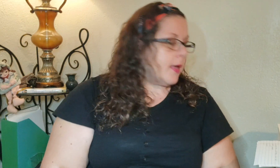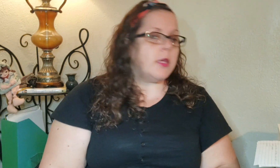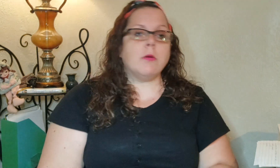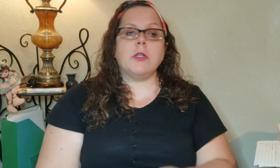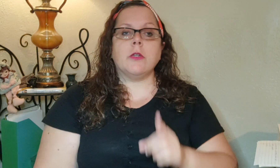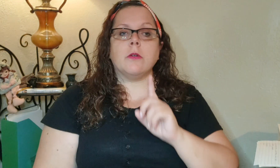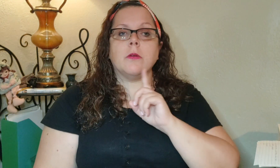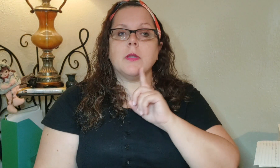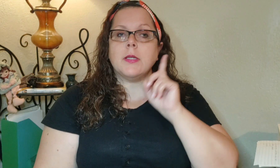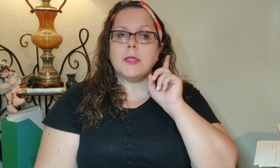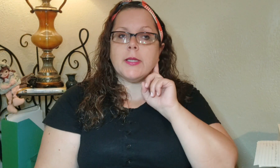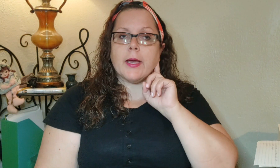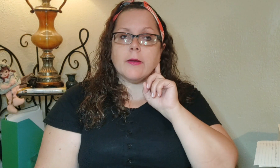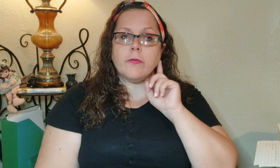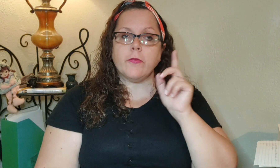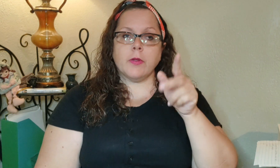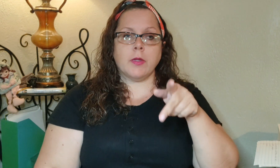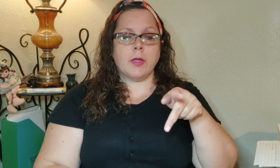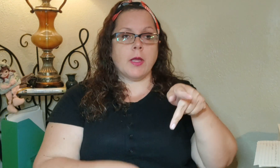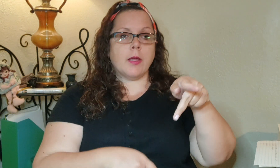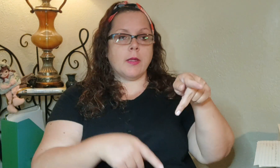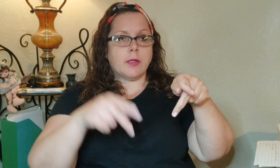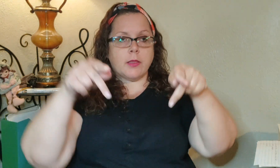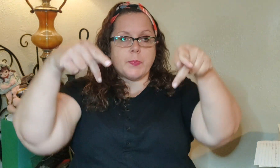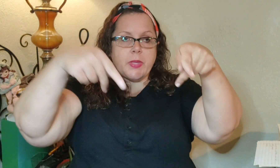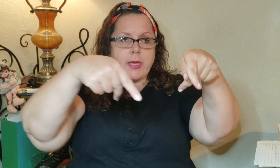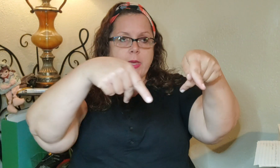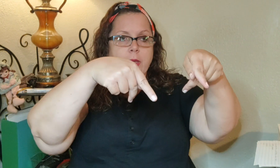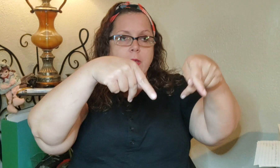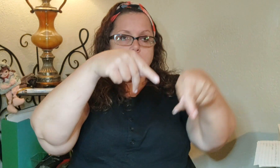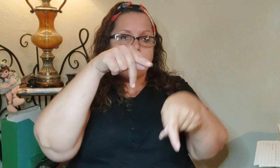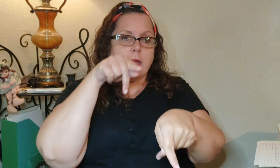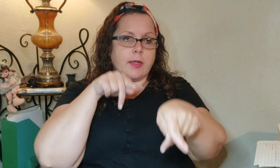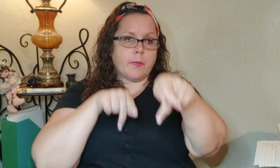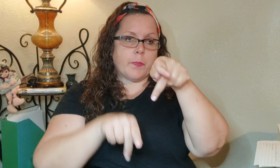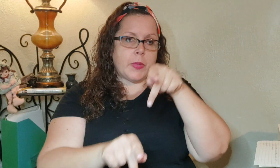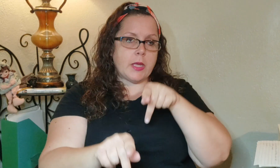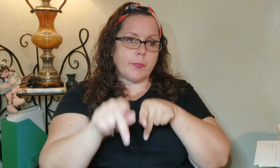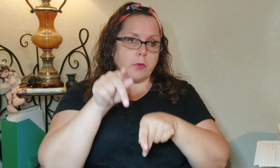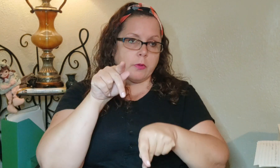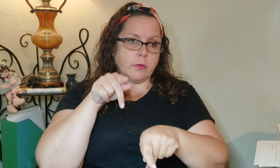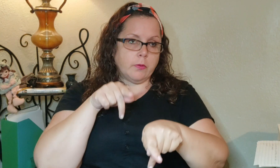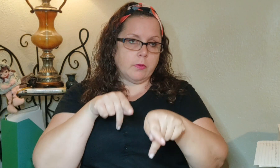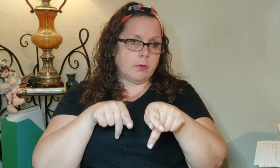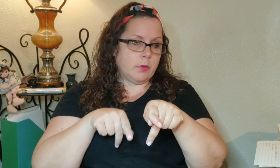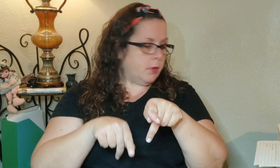you would do deaf, the P in people,